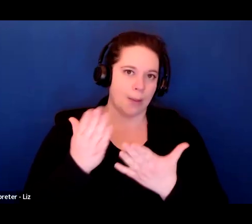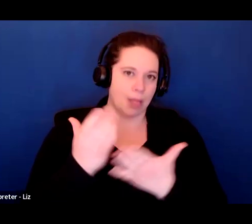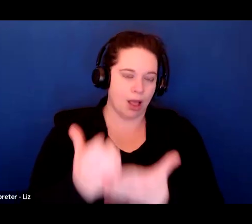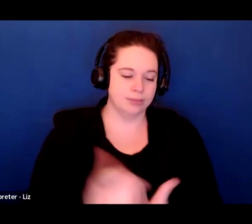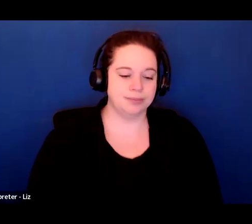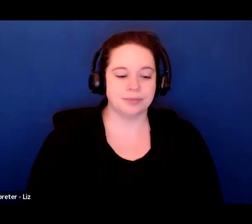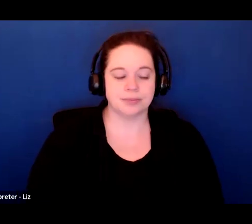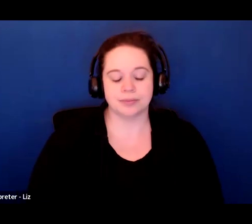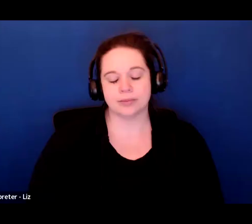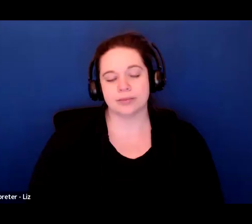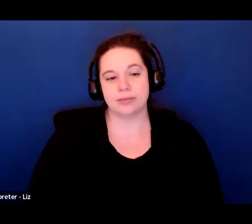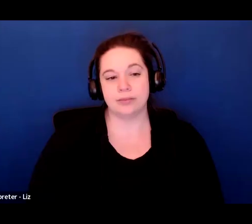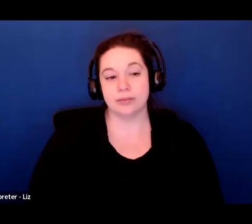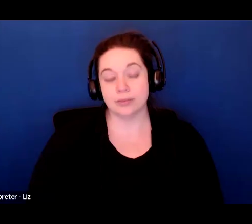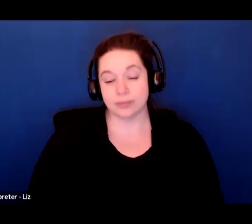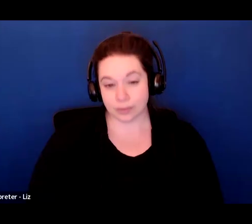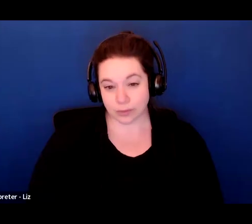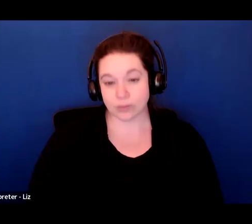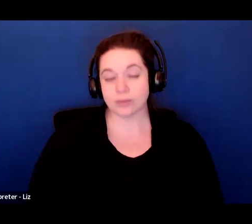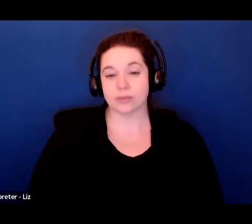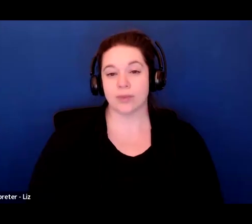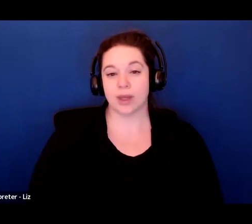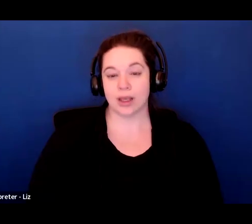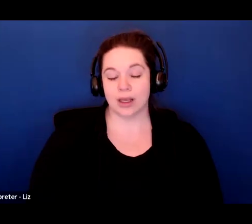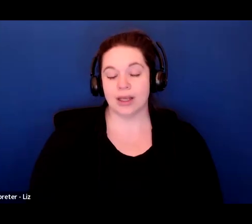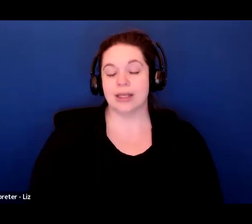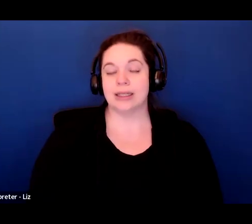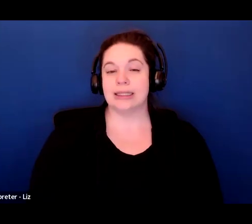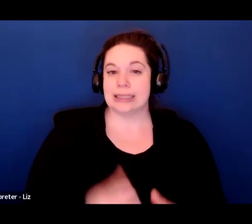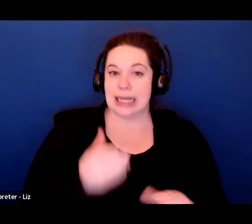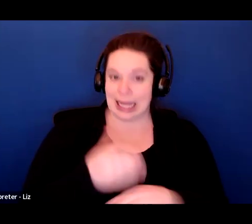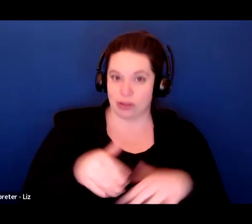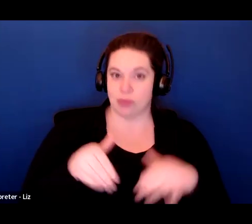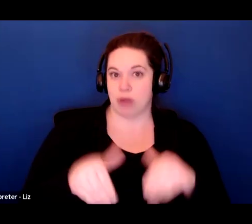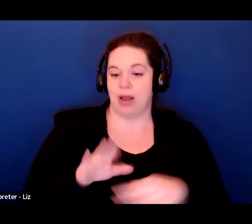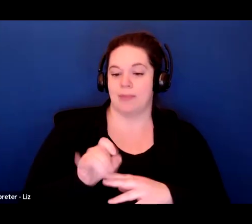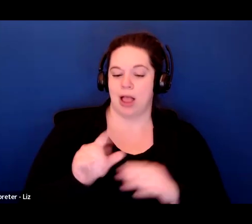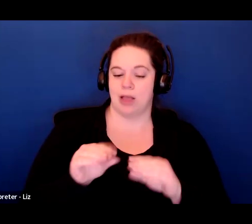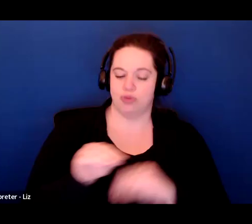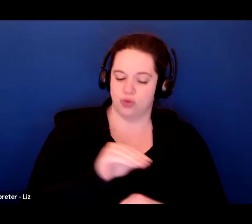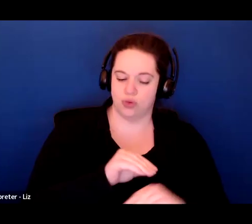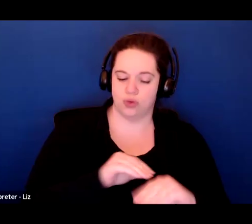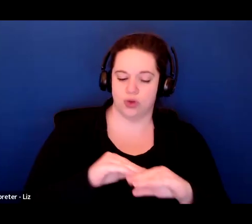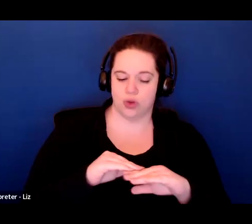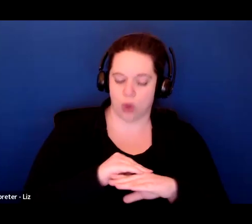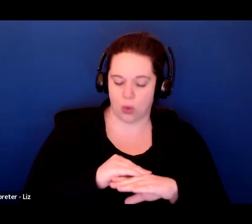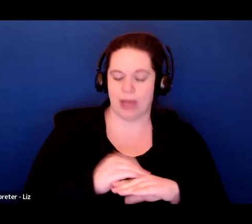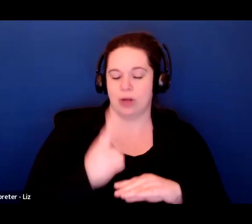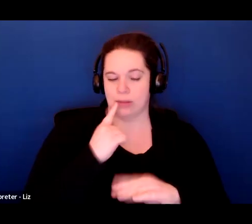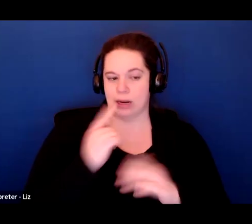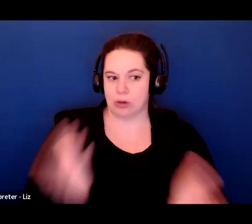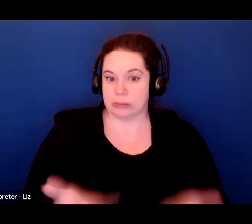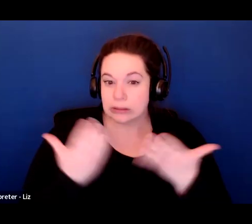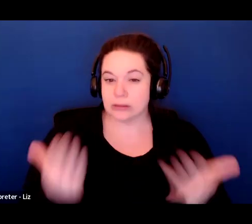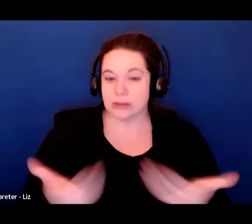Sometimes the bowel with paralysis moves very, very slowly, and we have to think of ways to kind of get that bowel